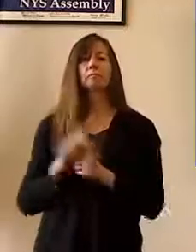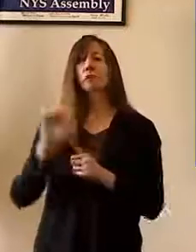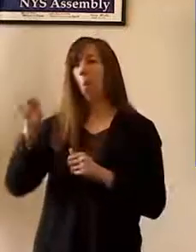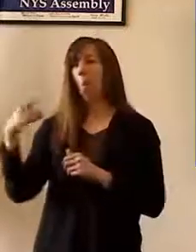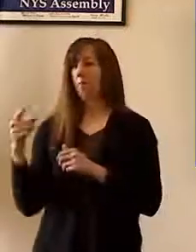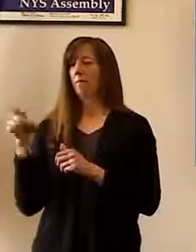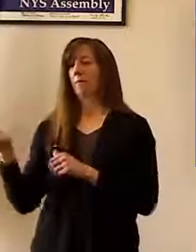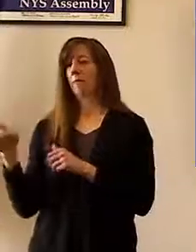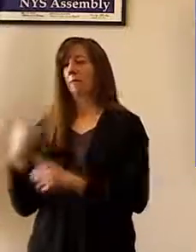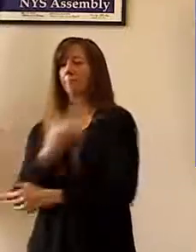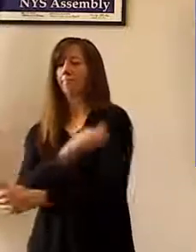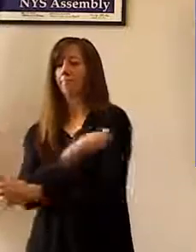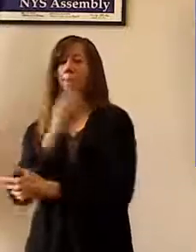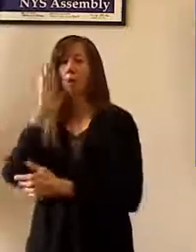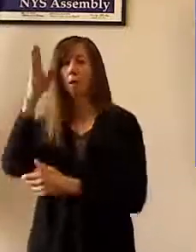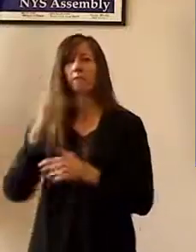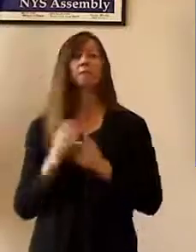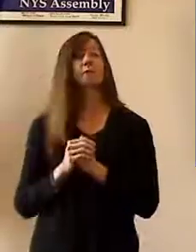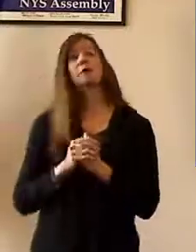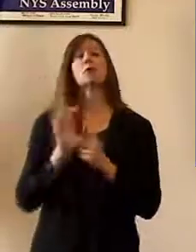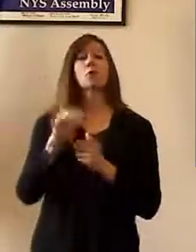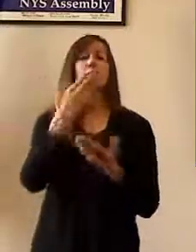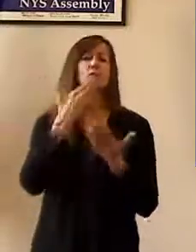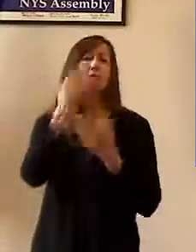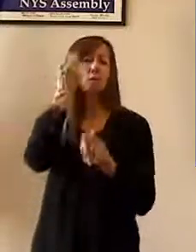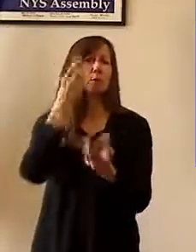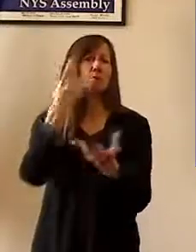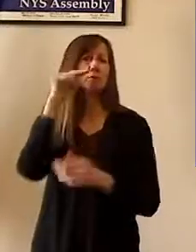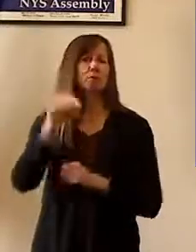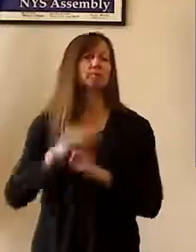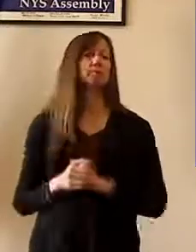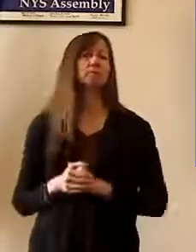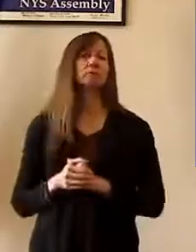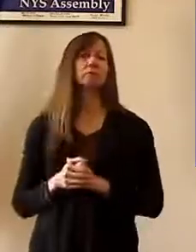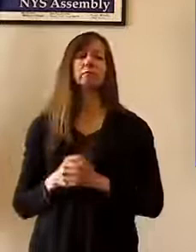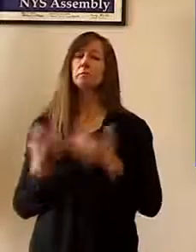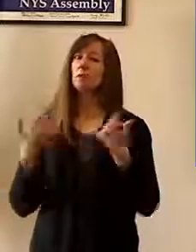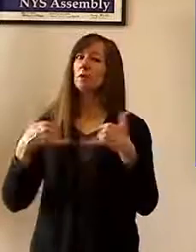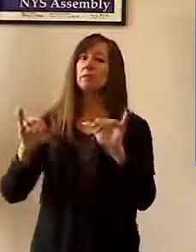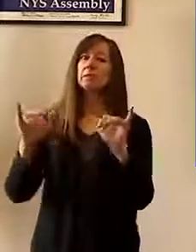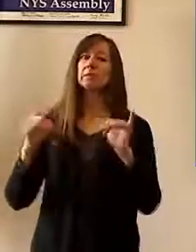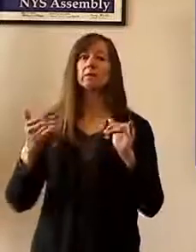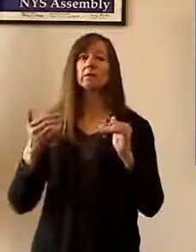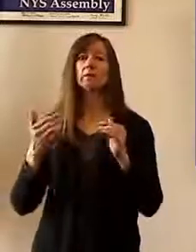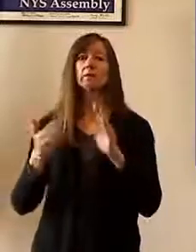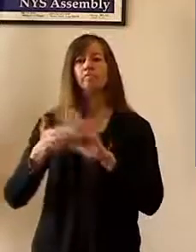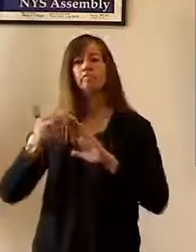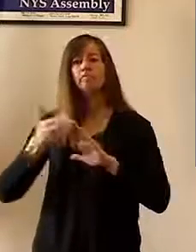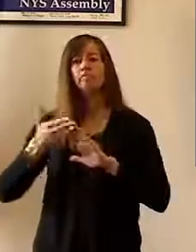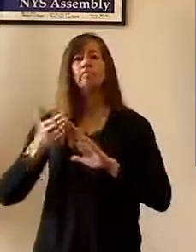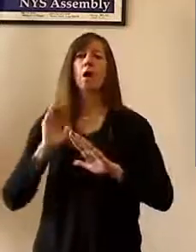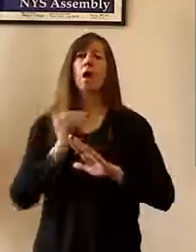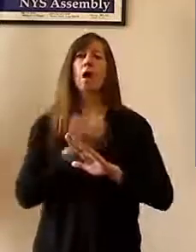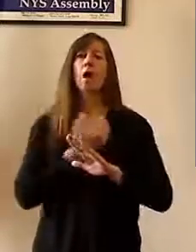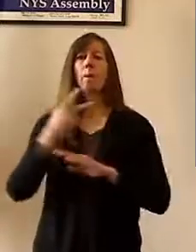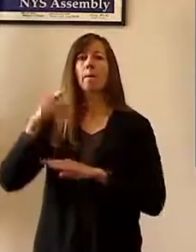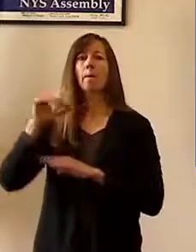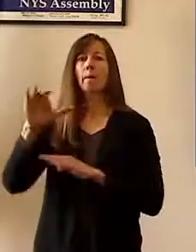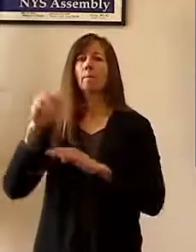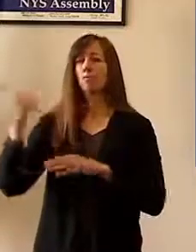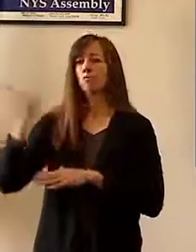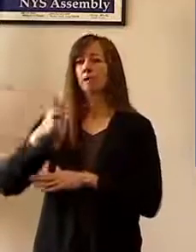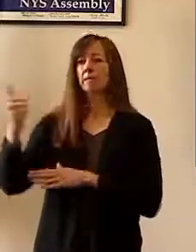Good information for you. Want to mention that we are still conducting our public transit survey, trying to enhance the way in which we provide